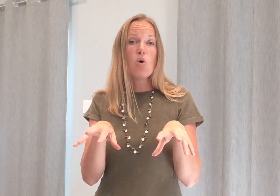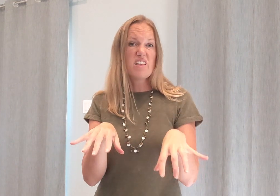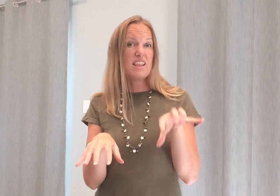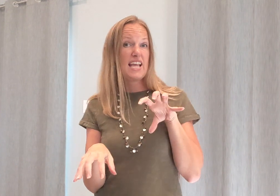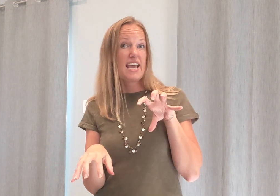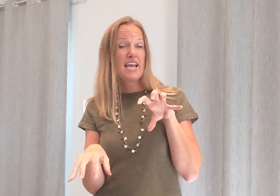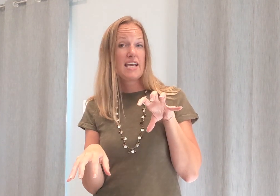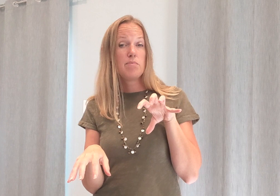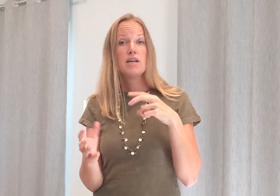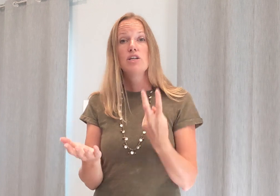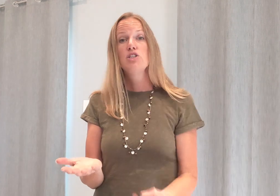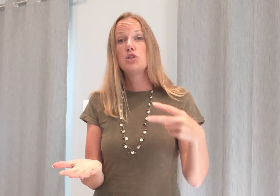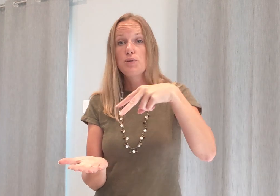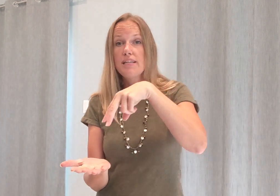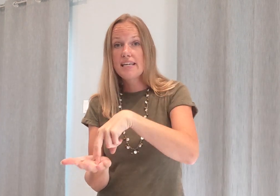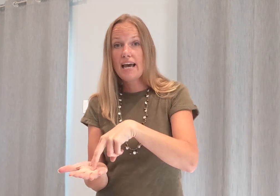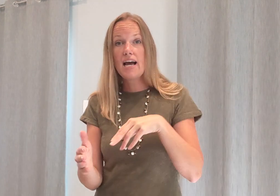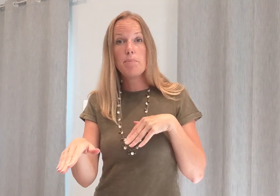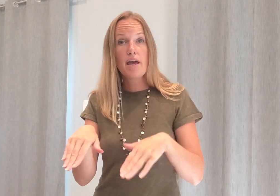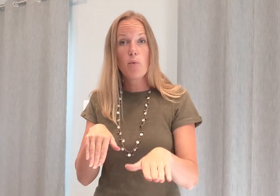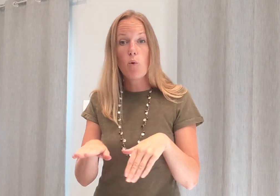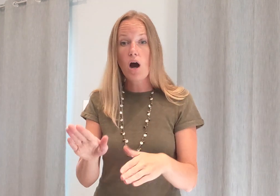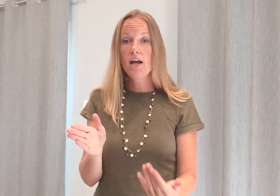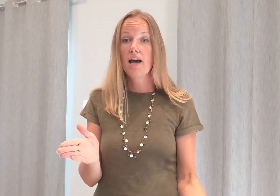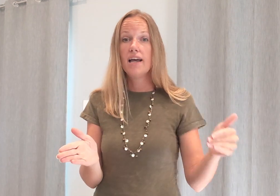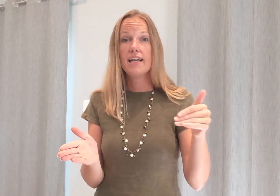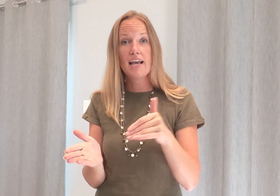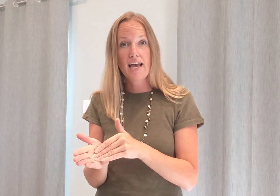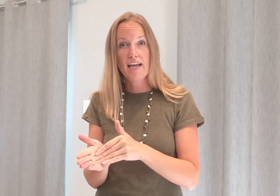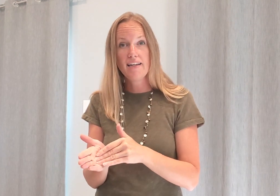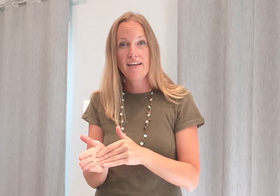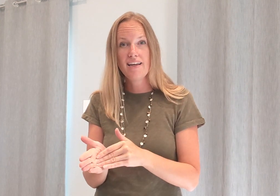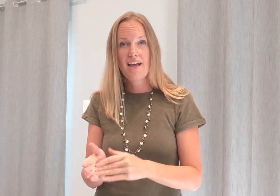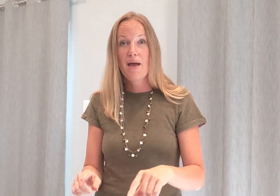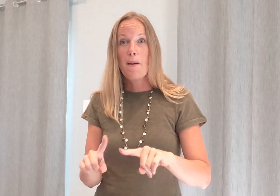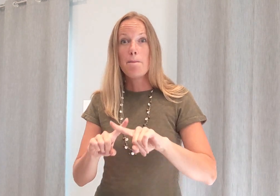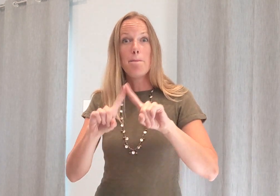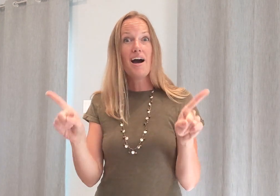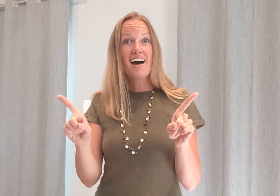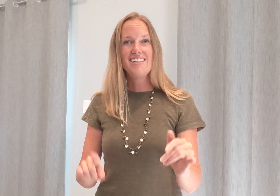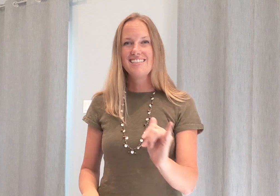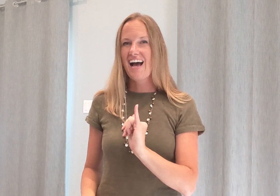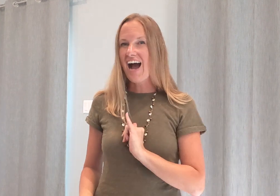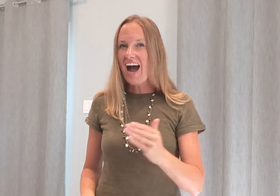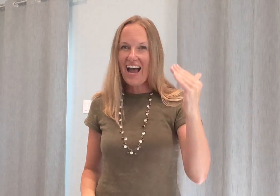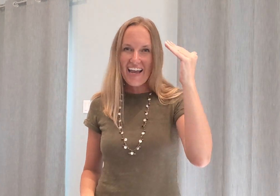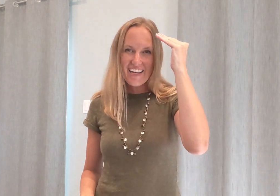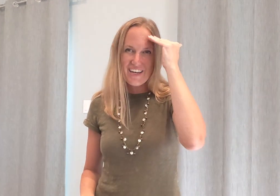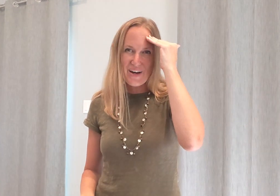the lame to get up and walk again, but I